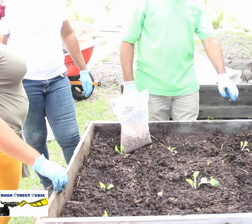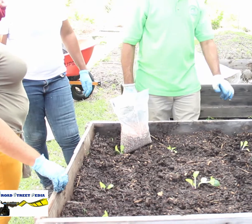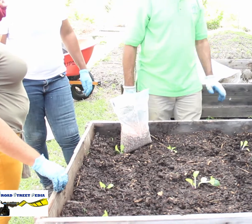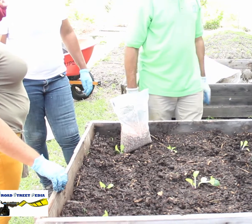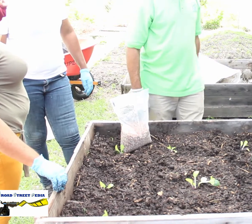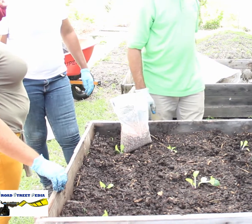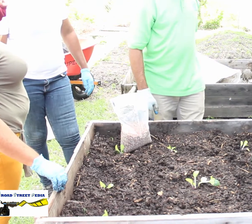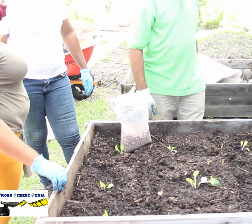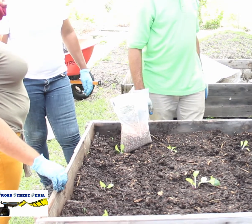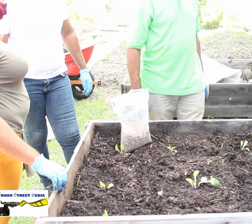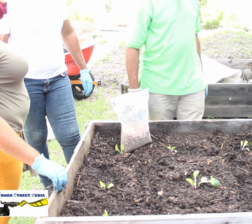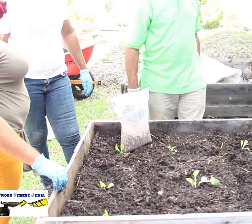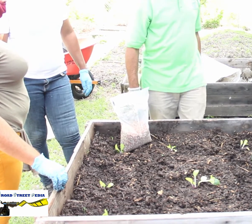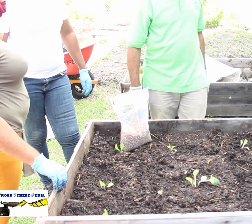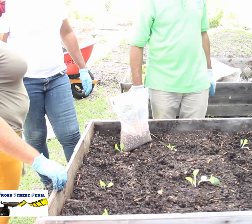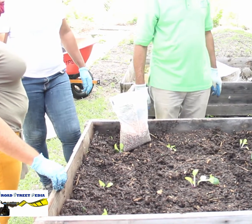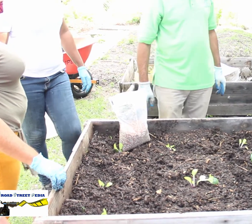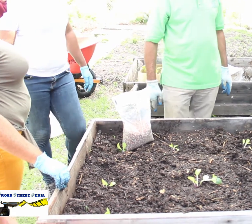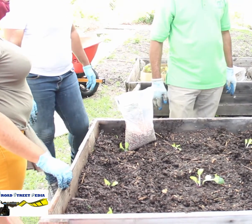That means it's all good. You see that?